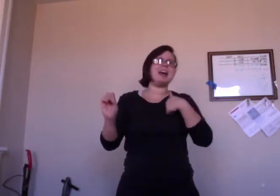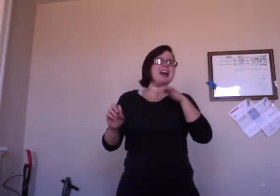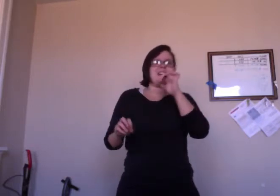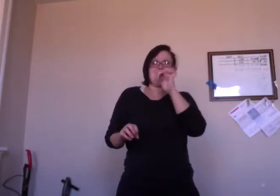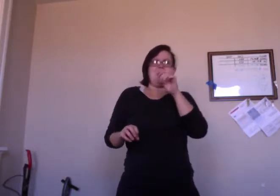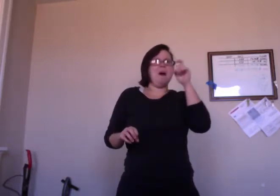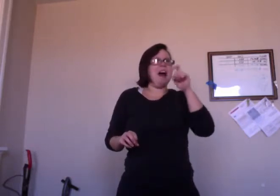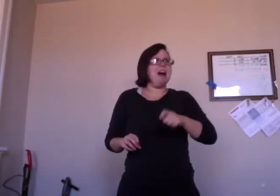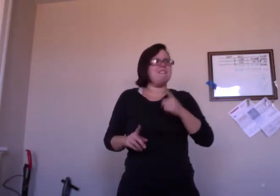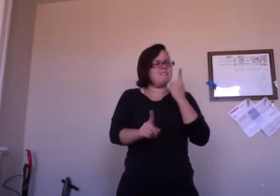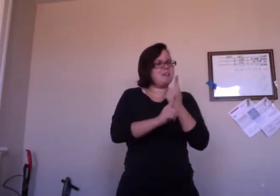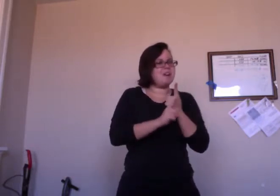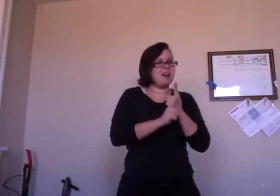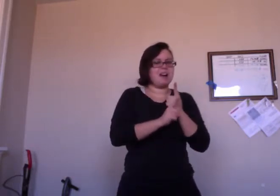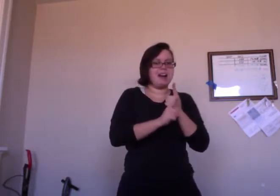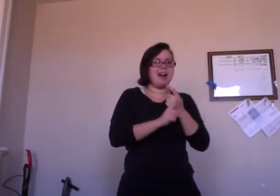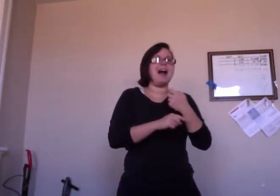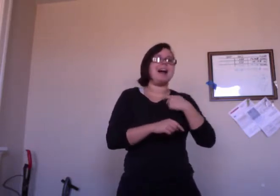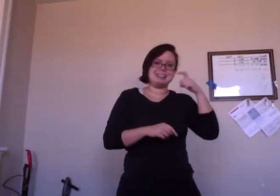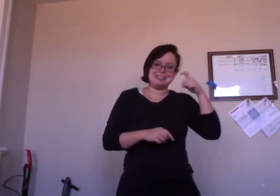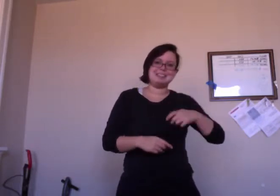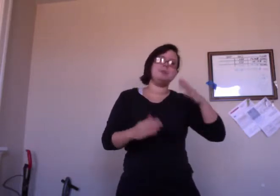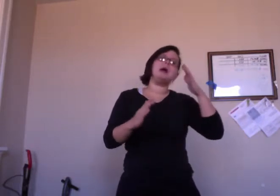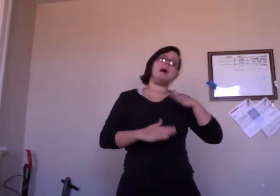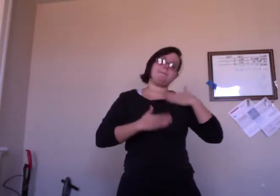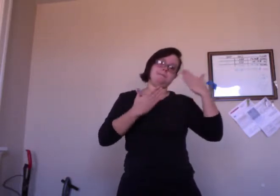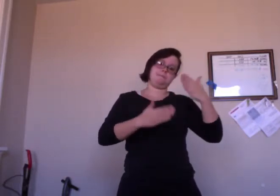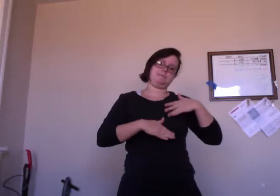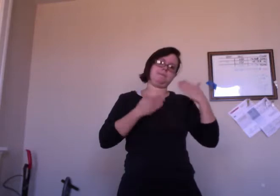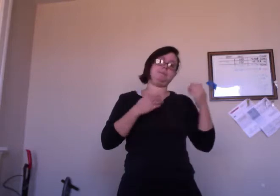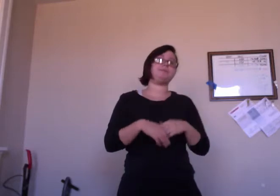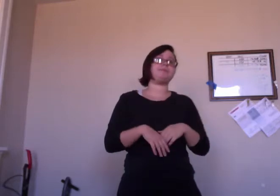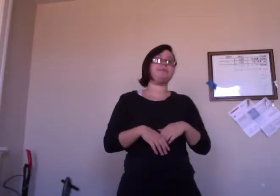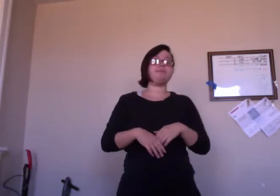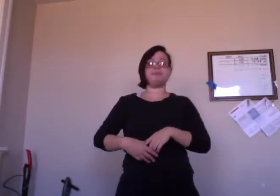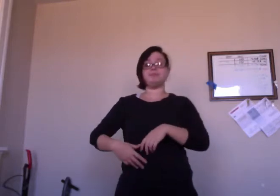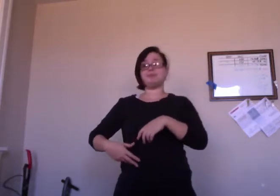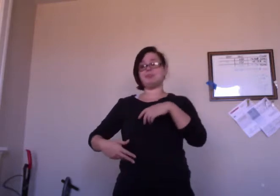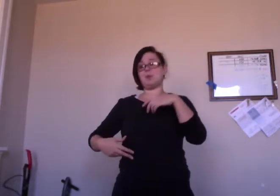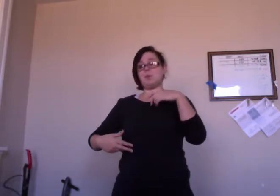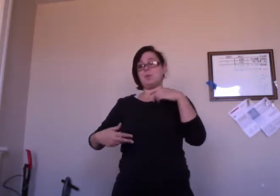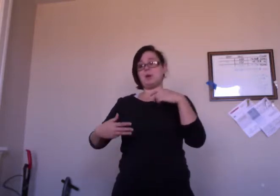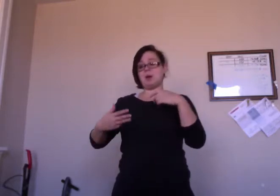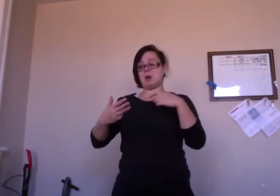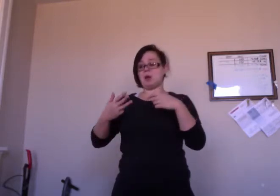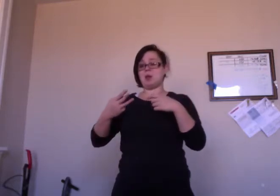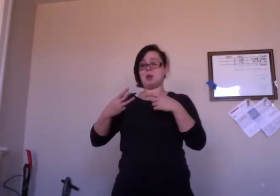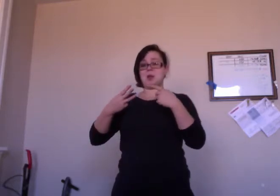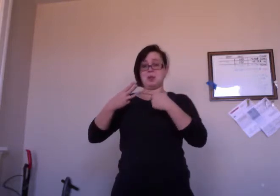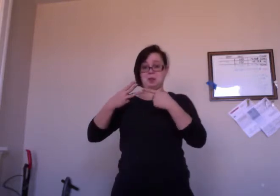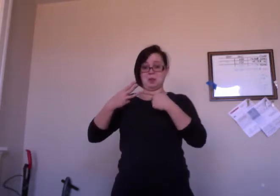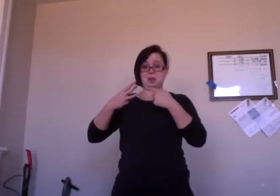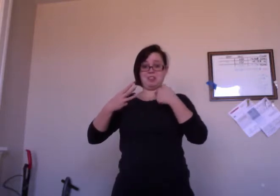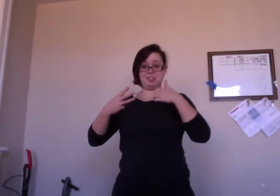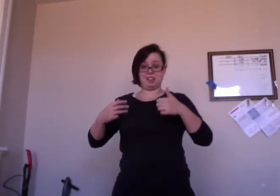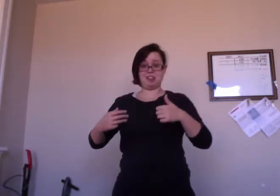The third thing I learned, and this is as your mental clock starts going 15, 14, 13, you can see the water coming. I'm saying, please blow